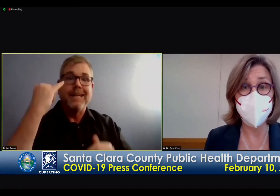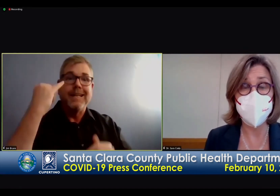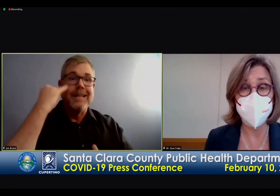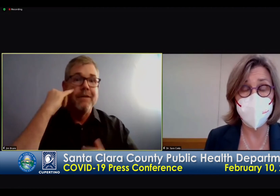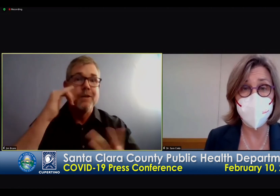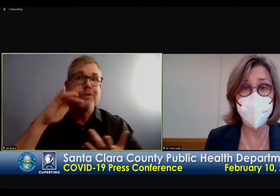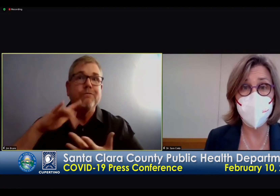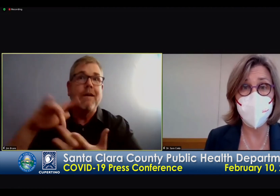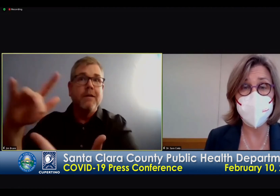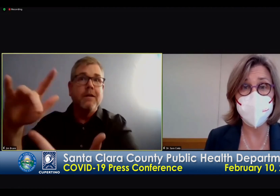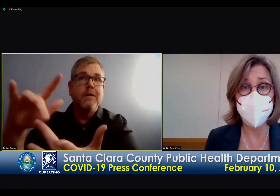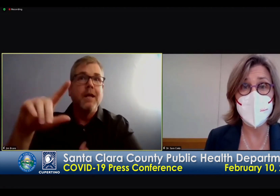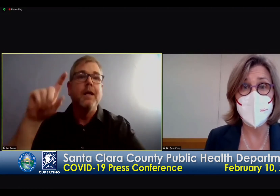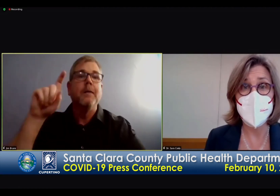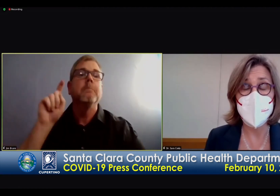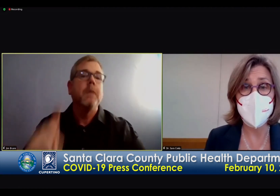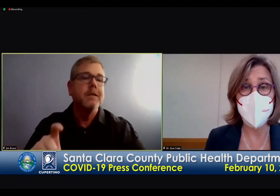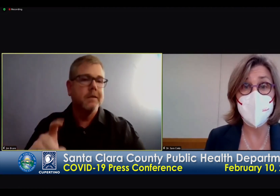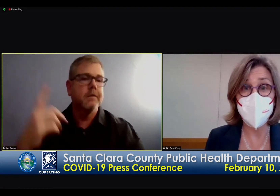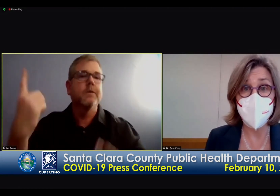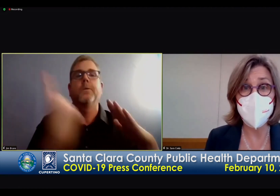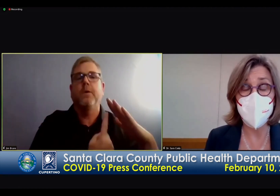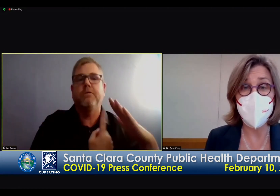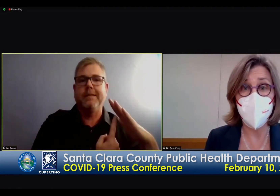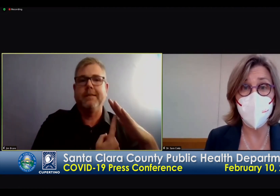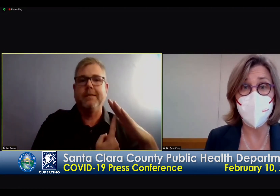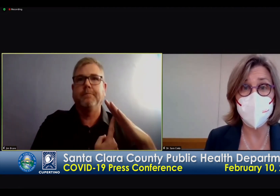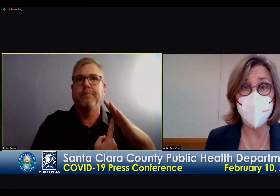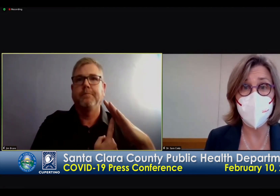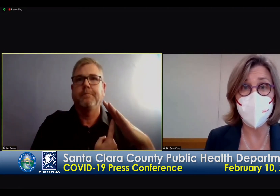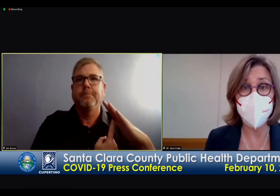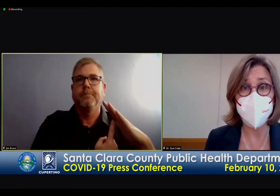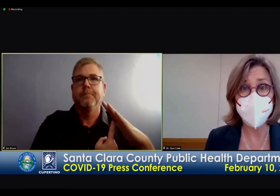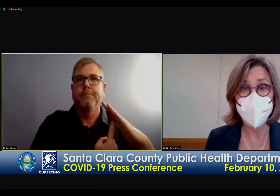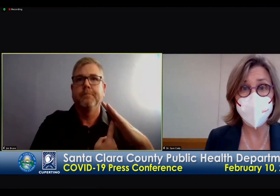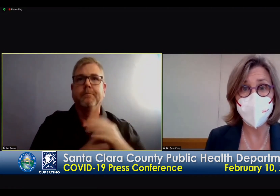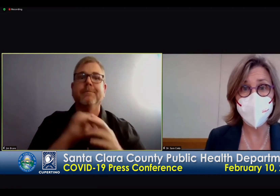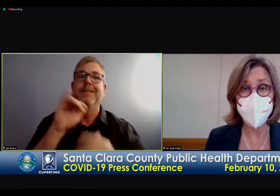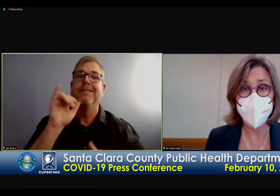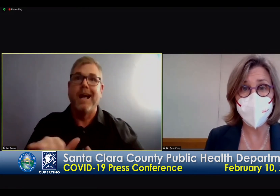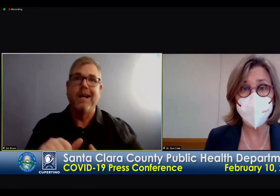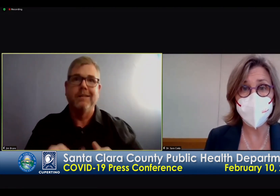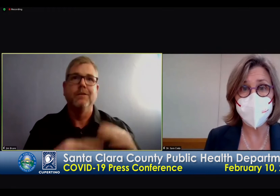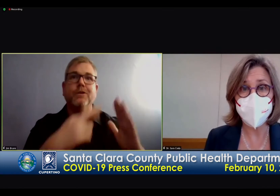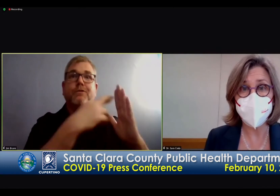across the state. We just underlined it with a health officer order.